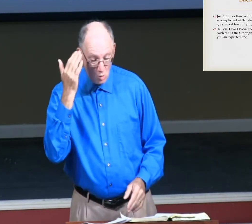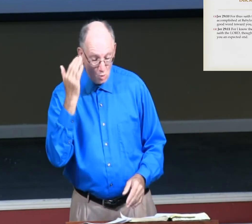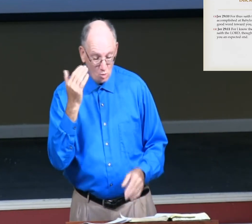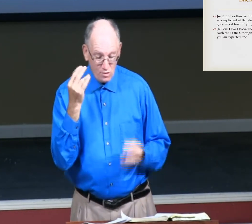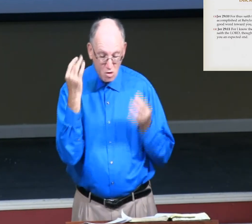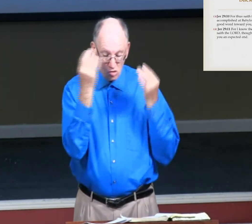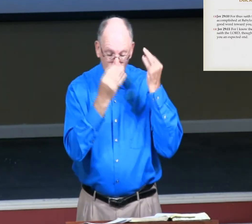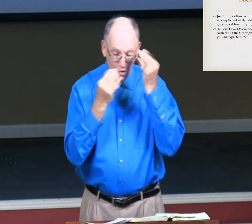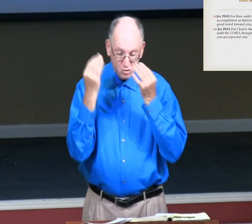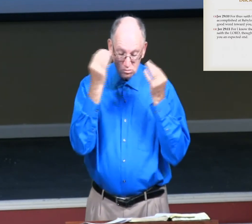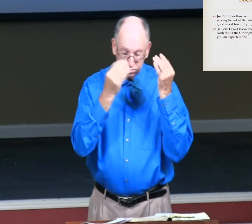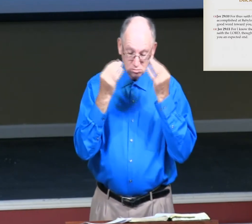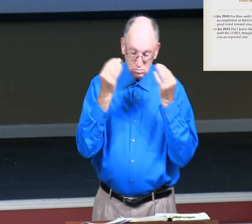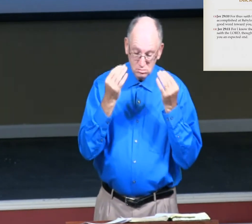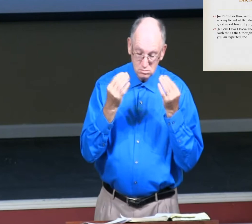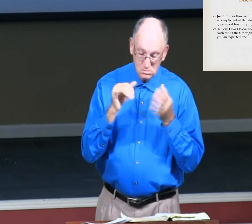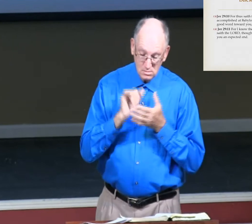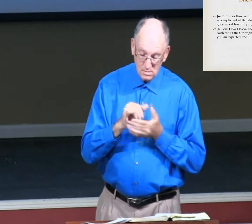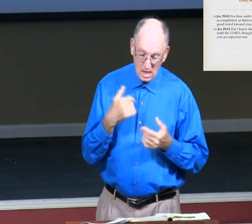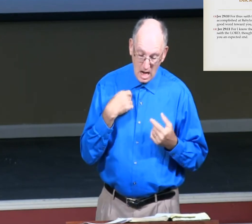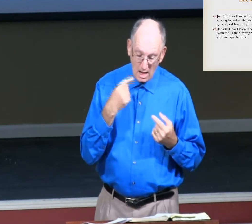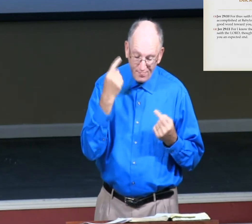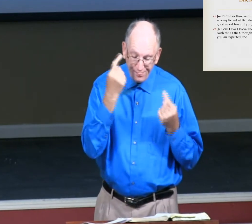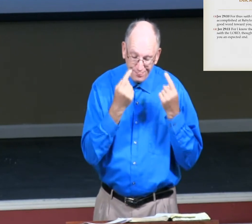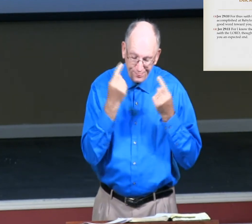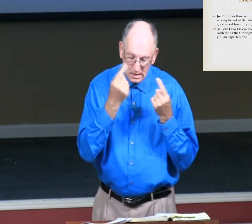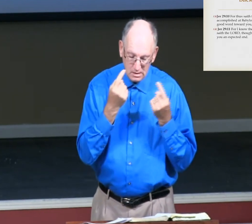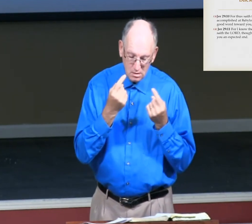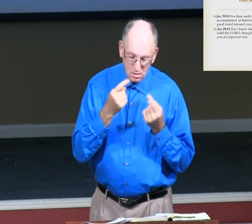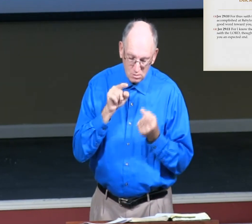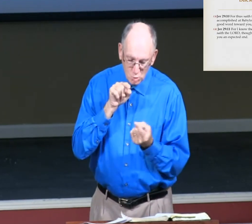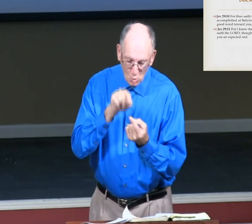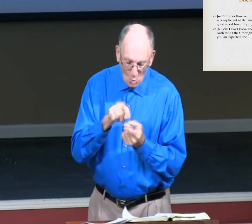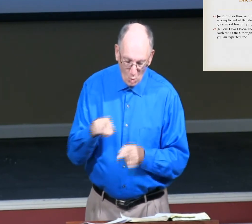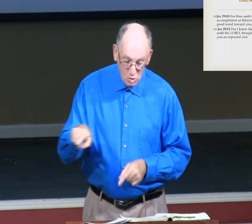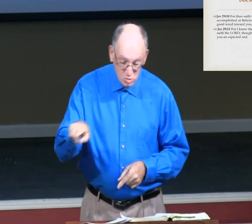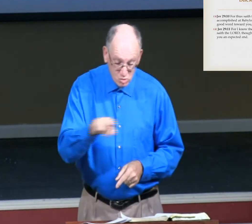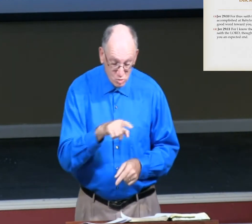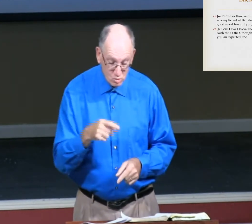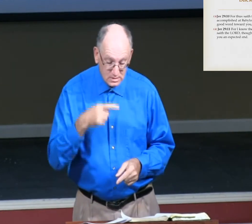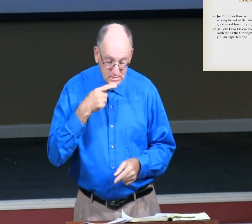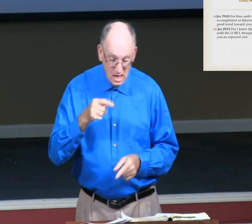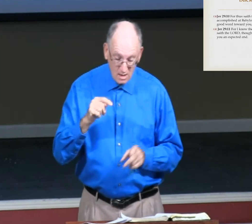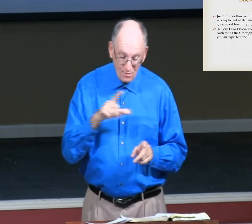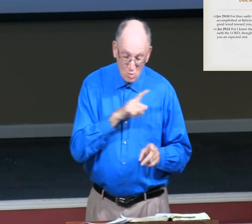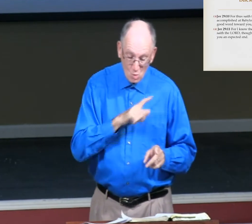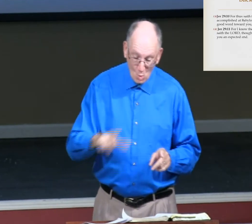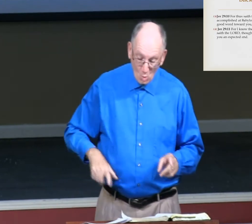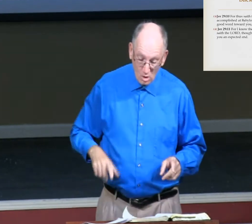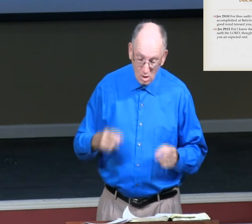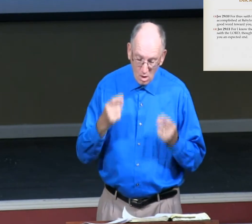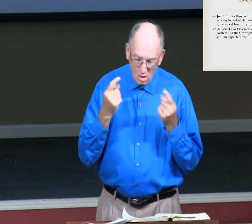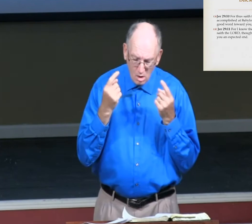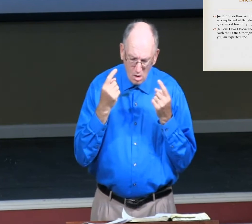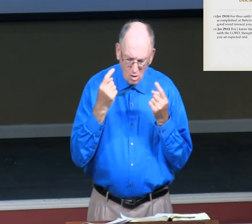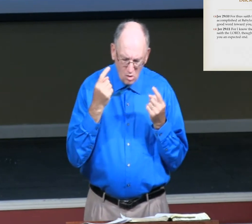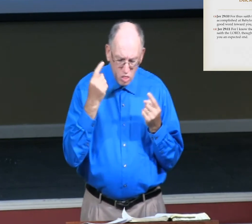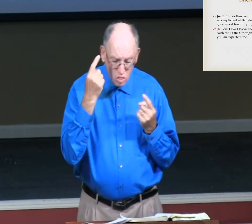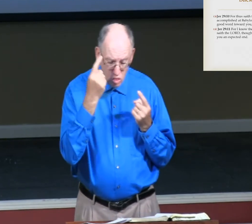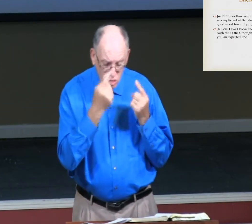For I know the thoughts that I think toward you, saith the Lord, thoughts of peace